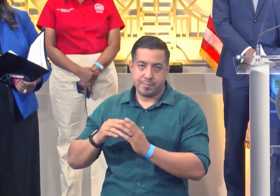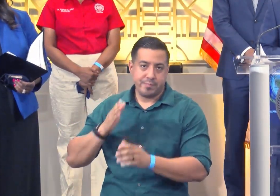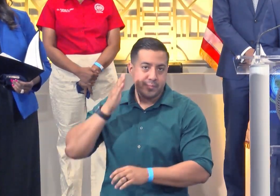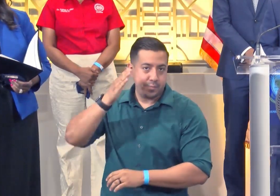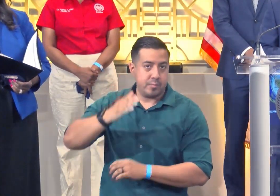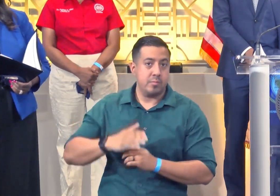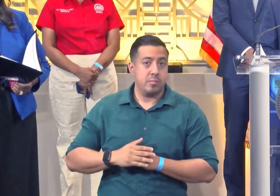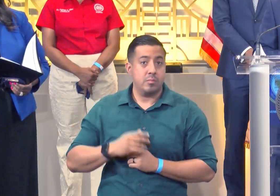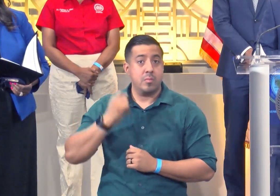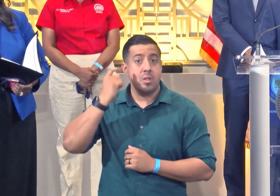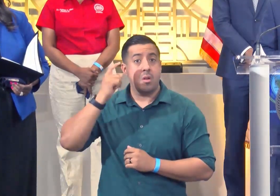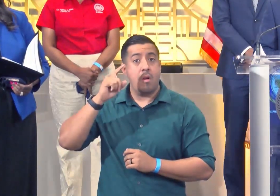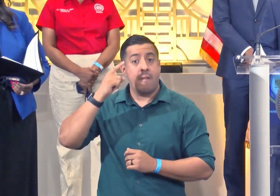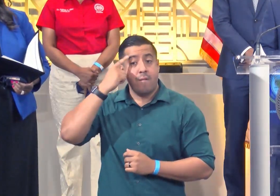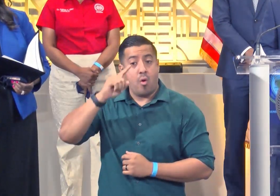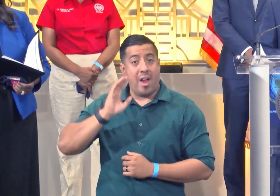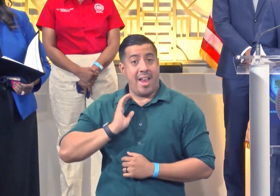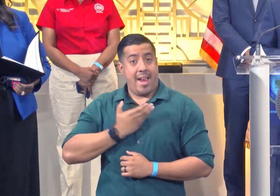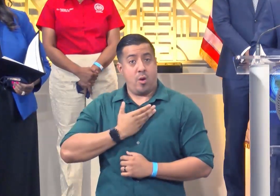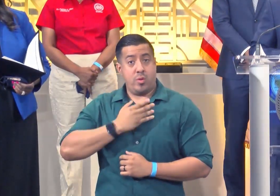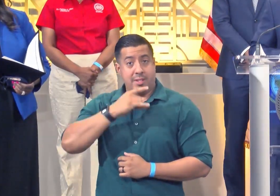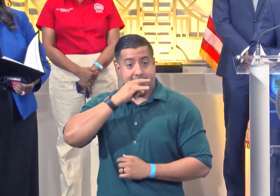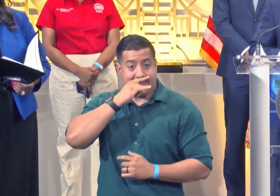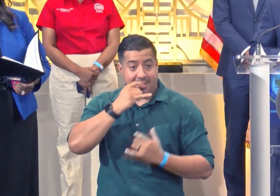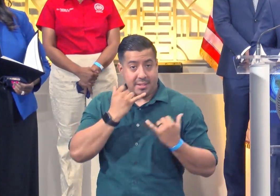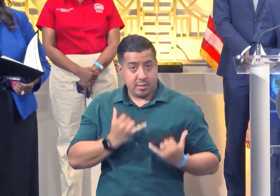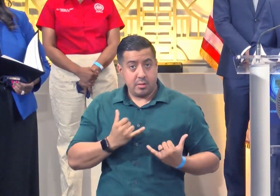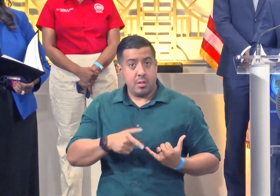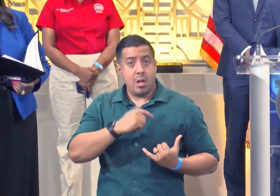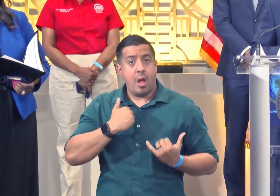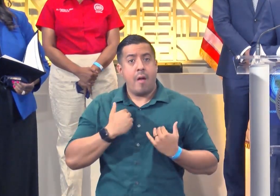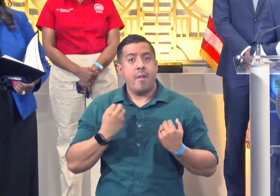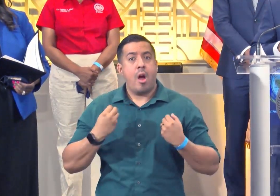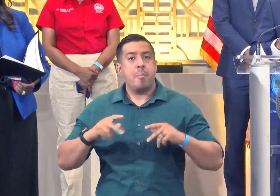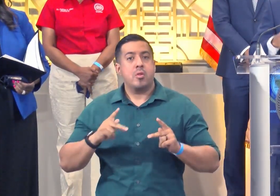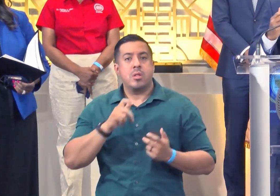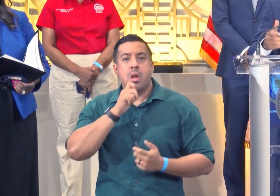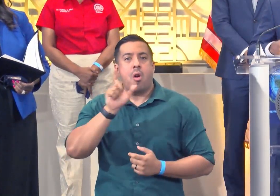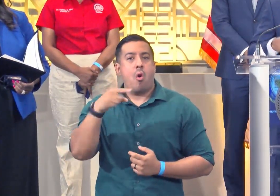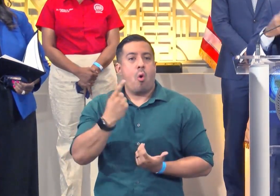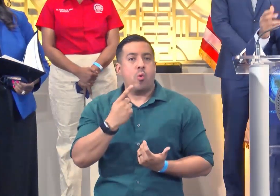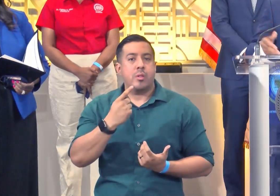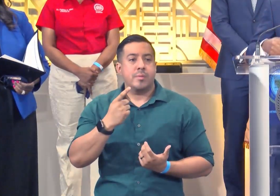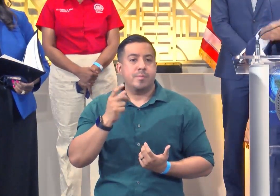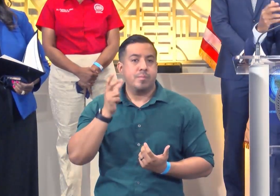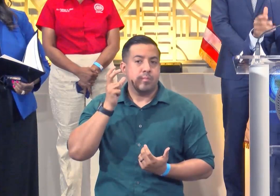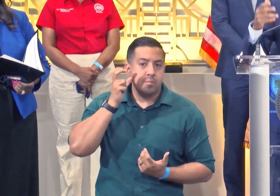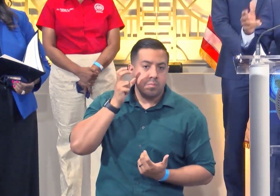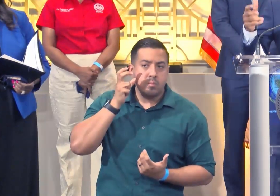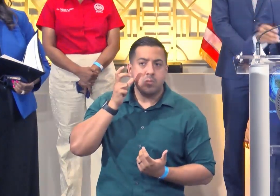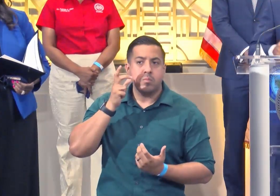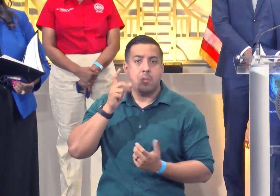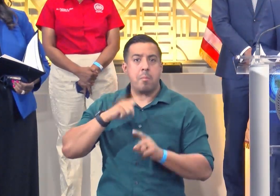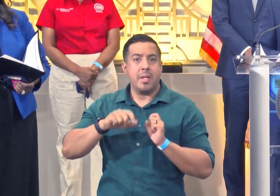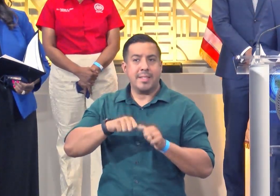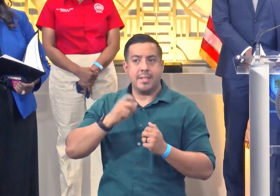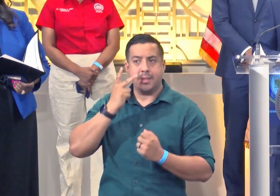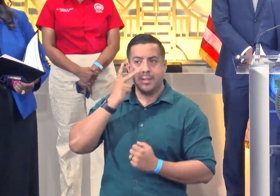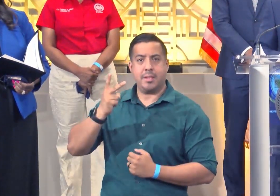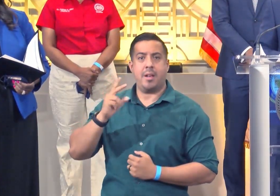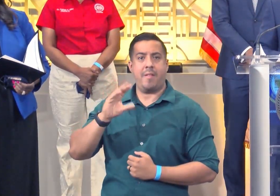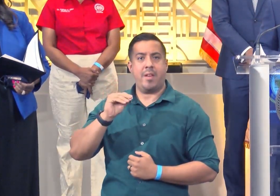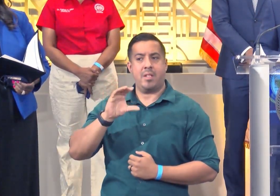for our kids especially, now they have the opportunity not only to hear about and hear and see